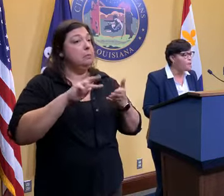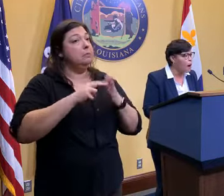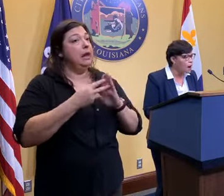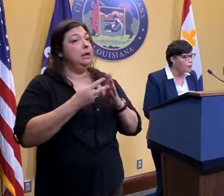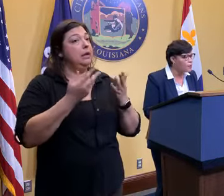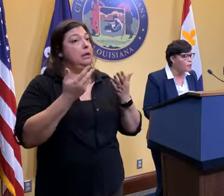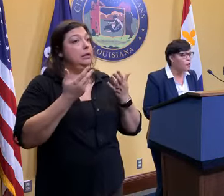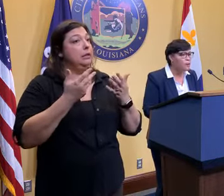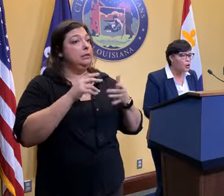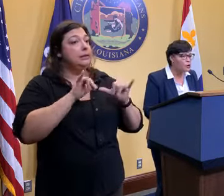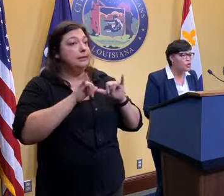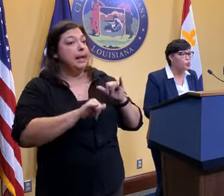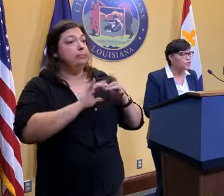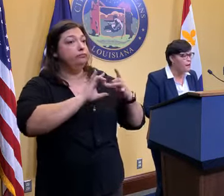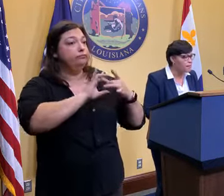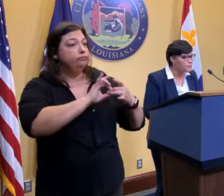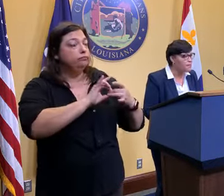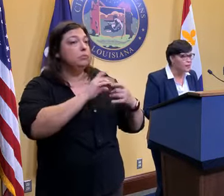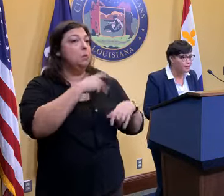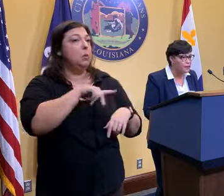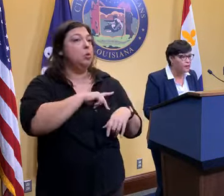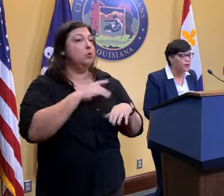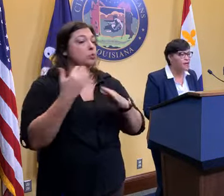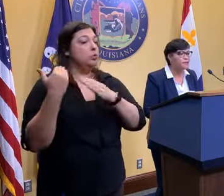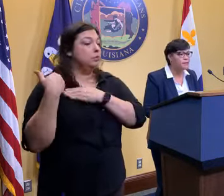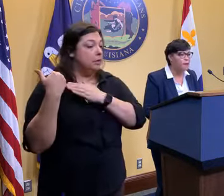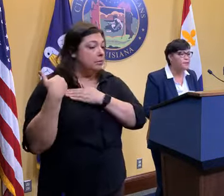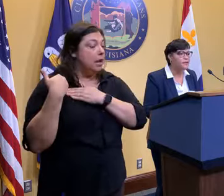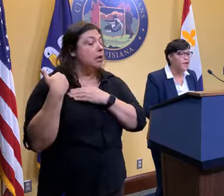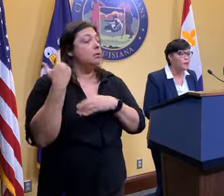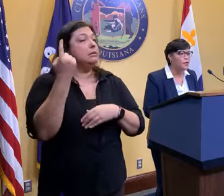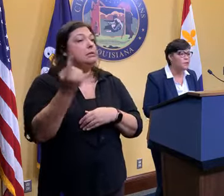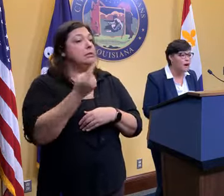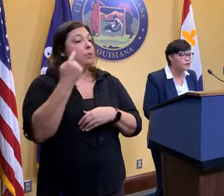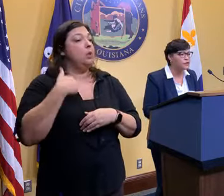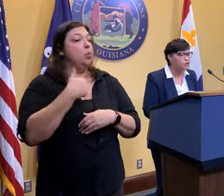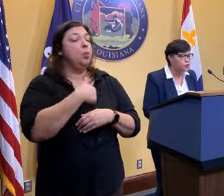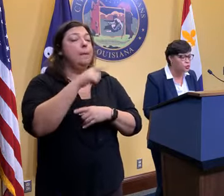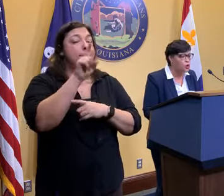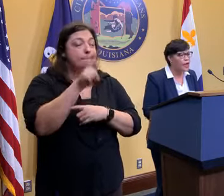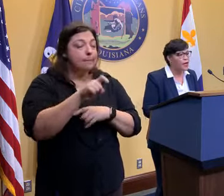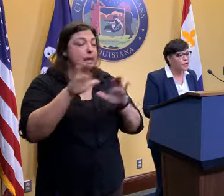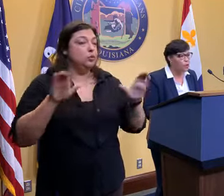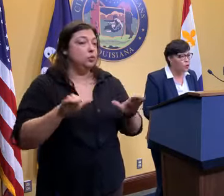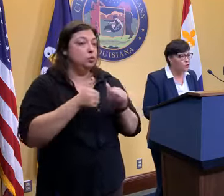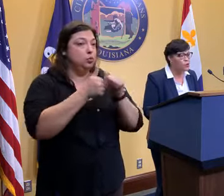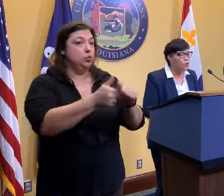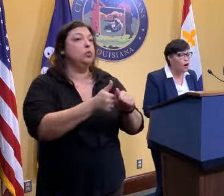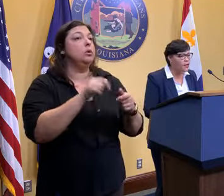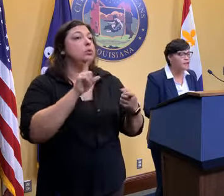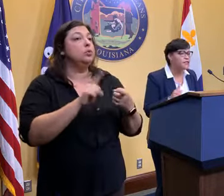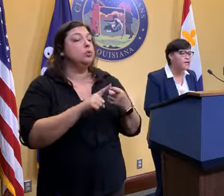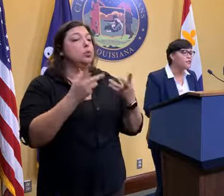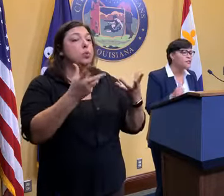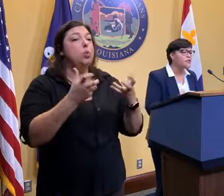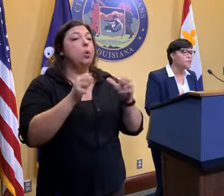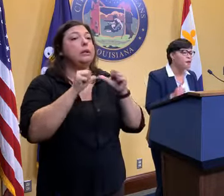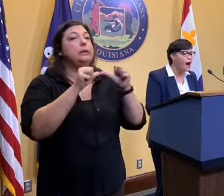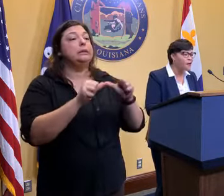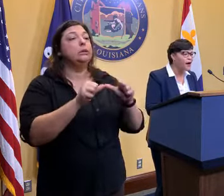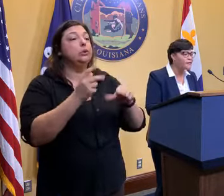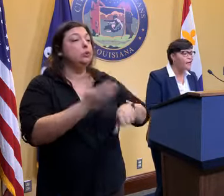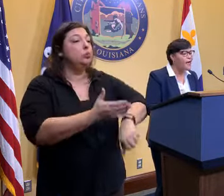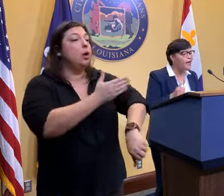our part. Personal responsibility. It's something that we must do in order to, one, continue to